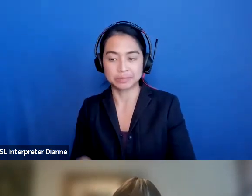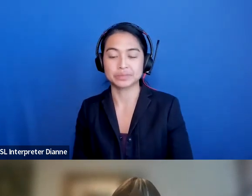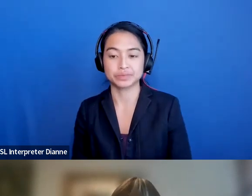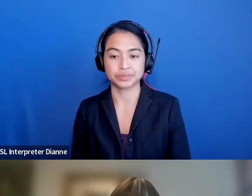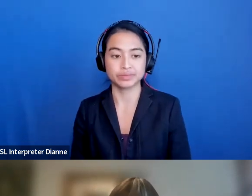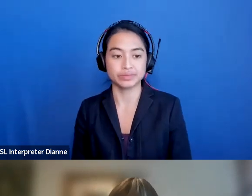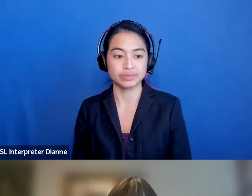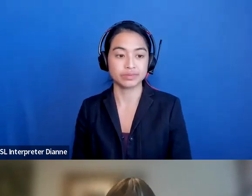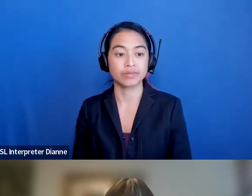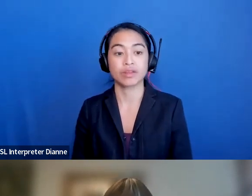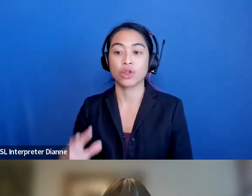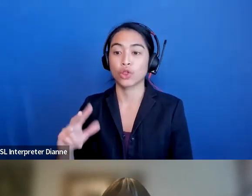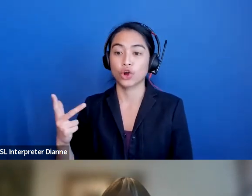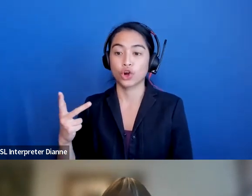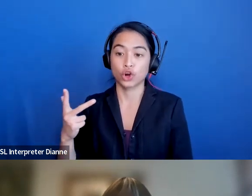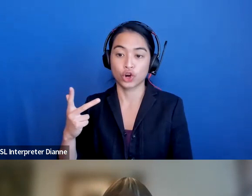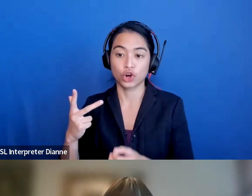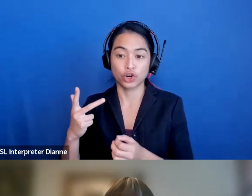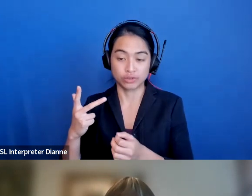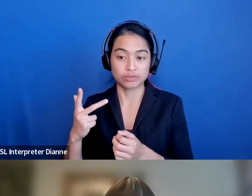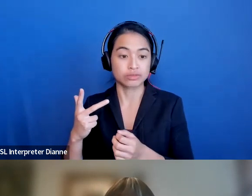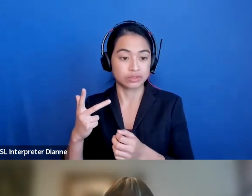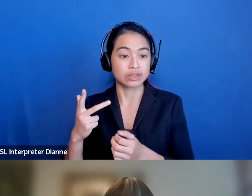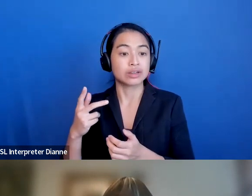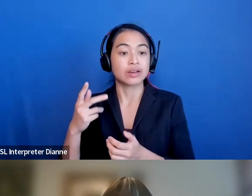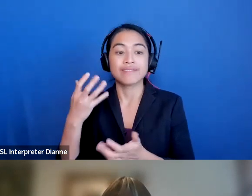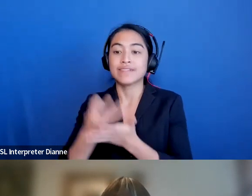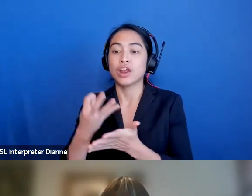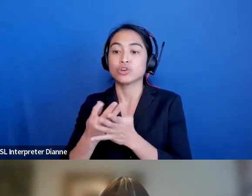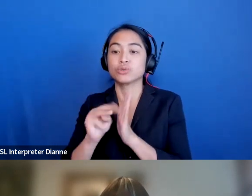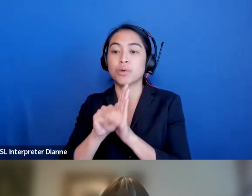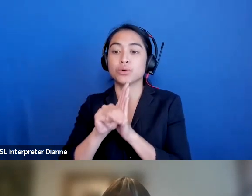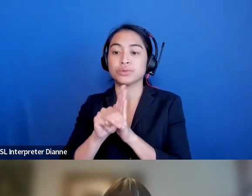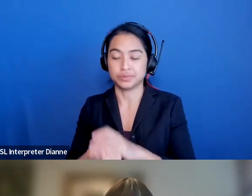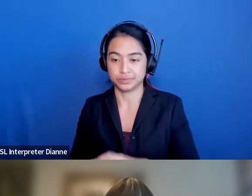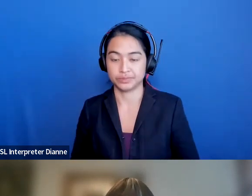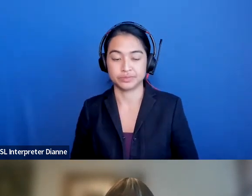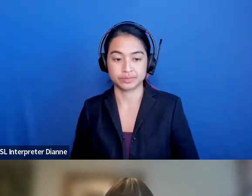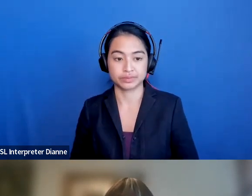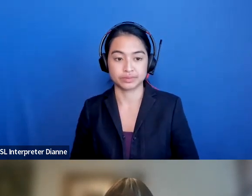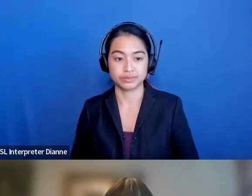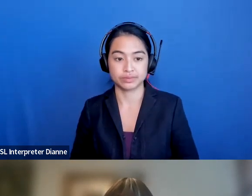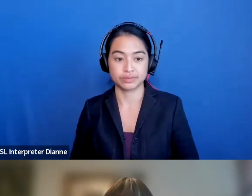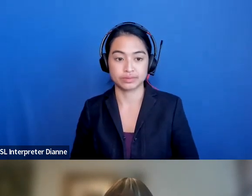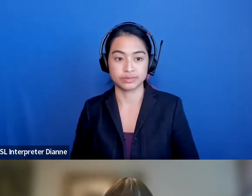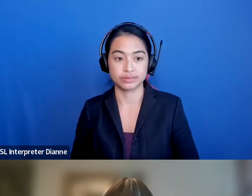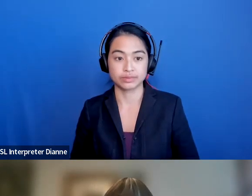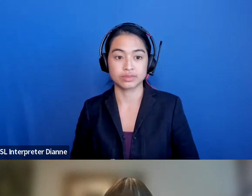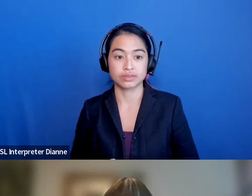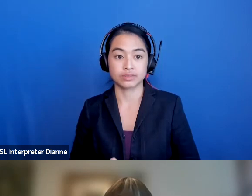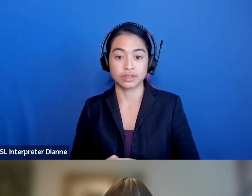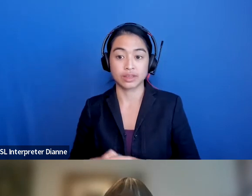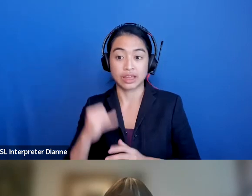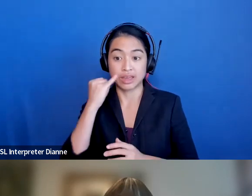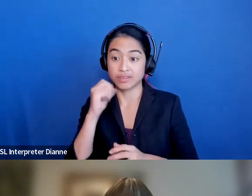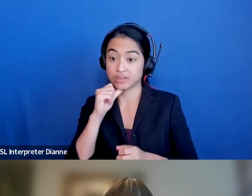The third criteria, financial model. So first, the no current capacity in place would